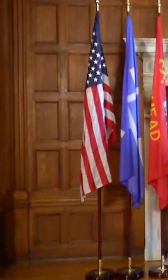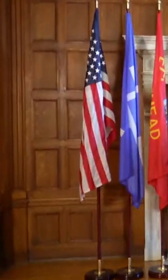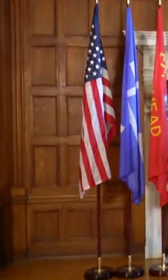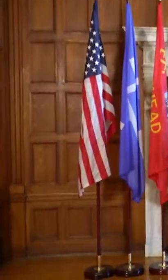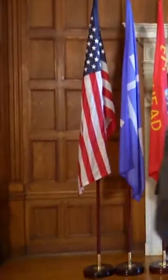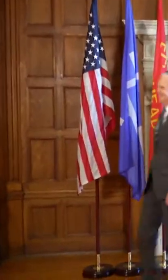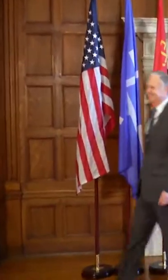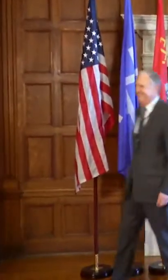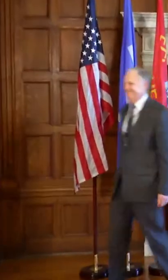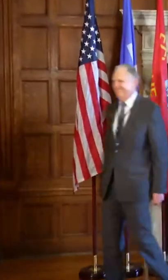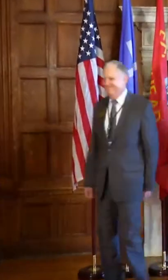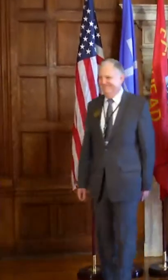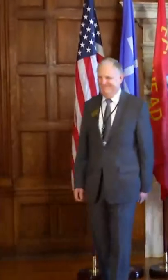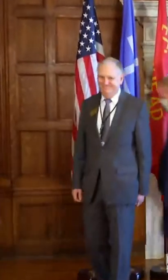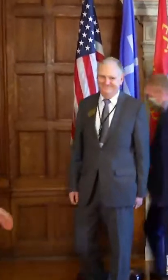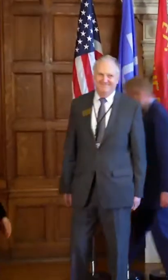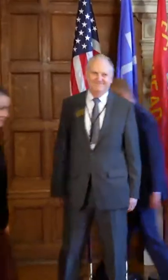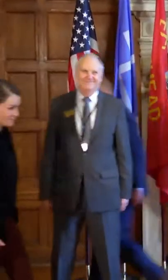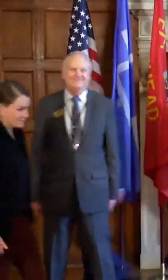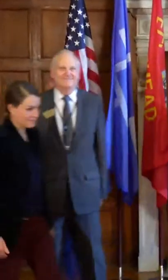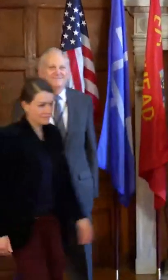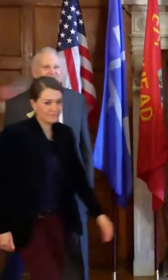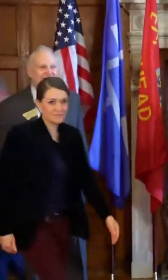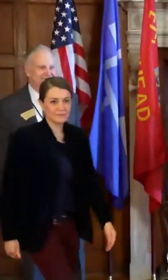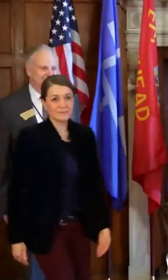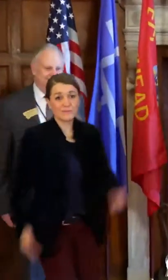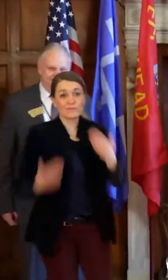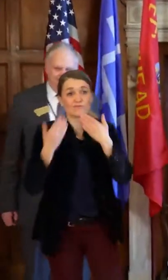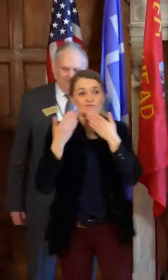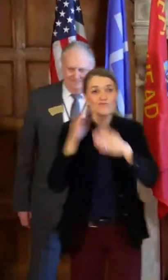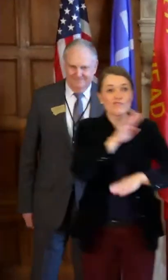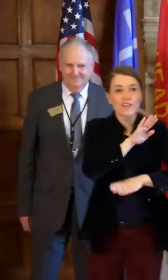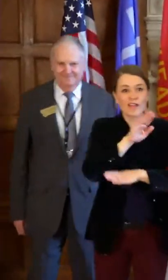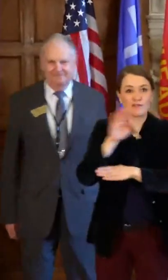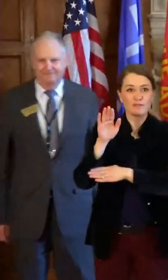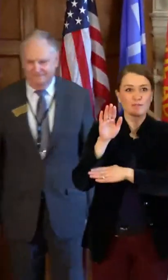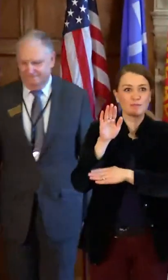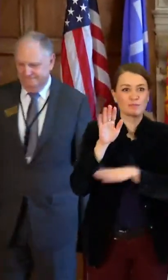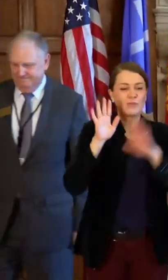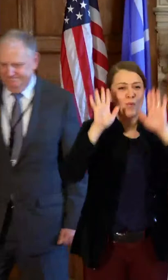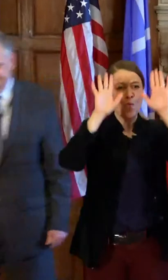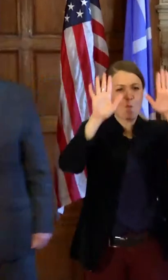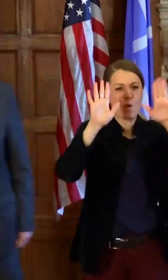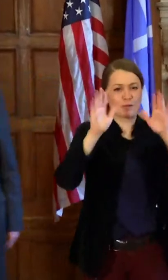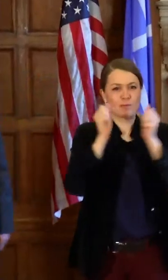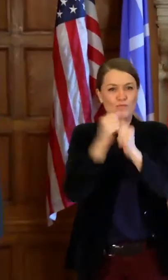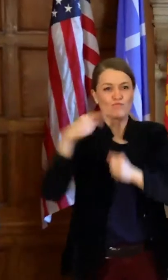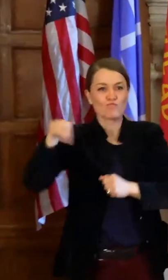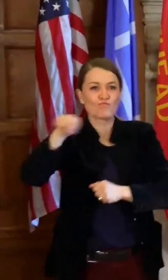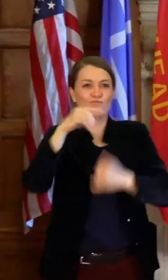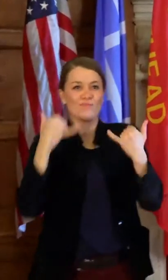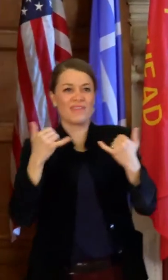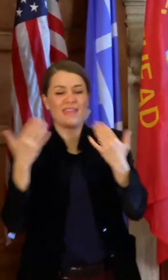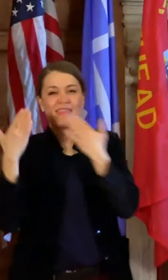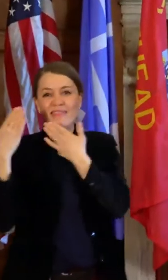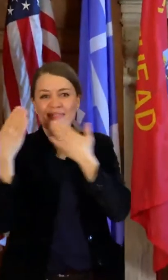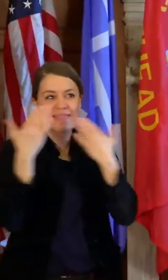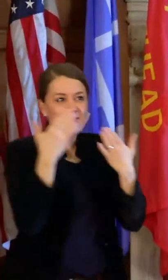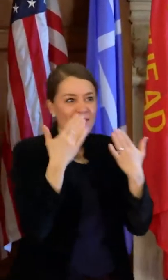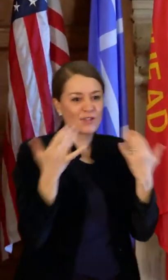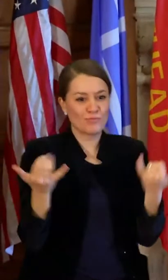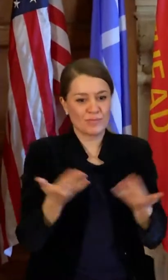in the governor's office as news emerged that Governor Greg Gianforte trapped and killed a collared Yellowstone